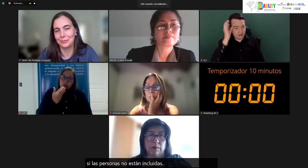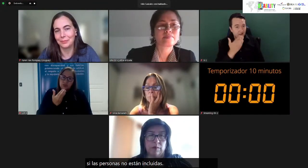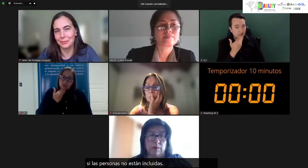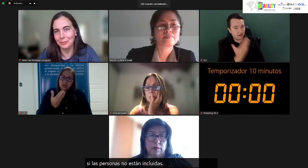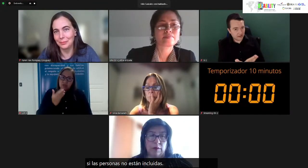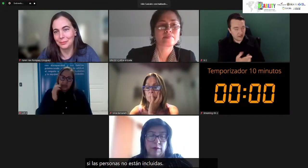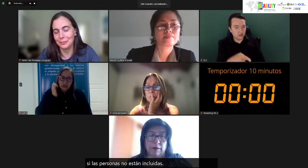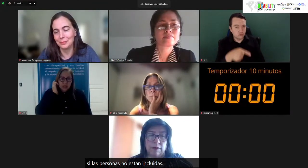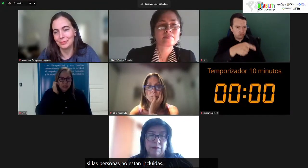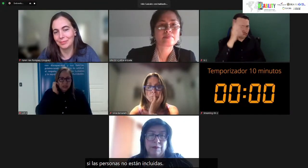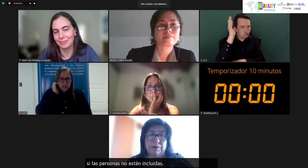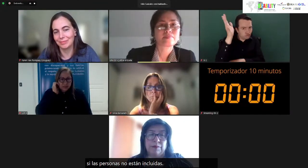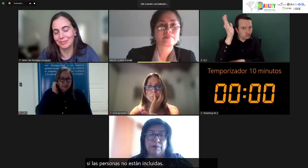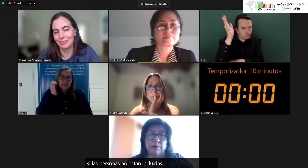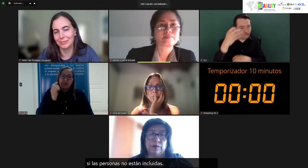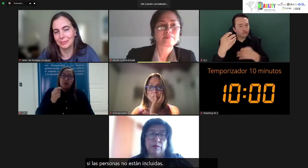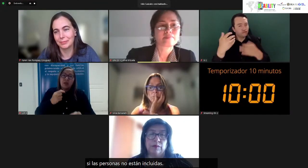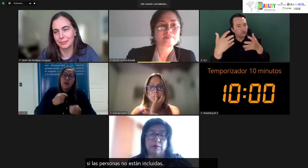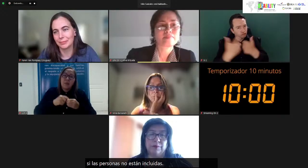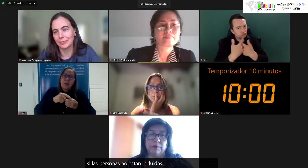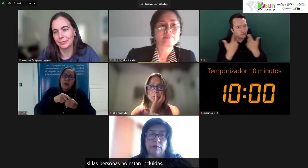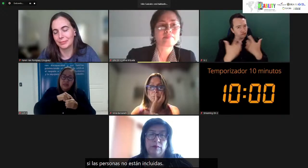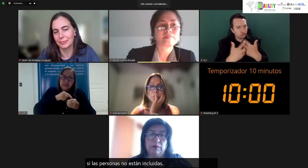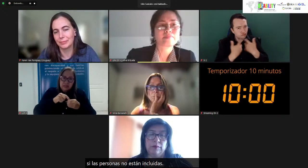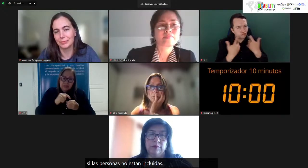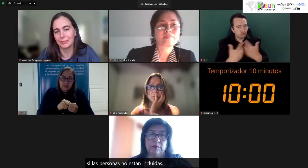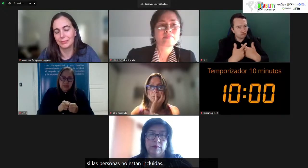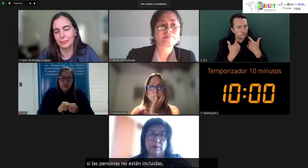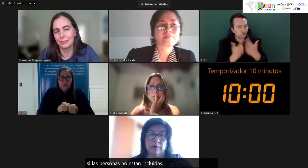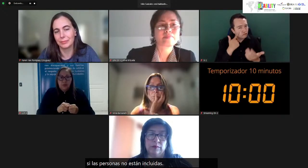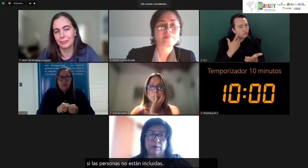thank you cynthia for your great participation